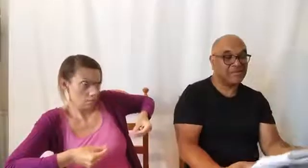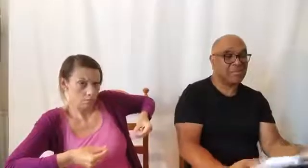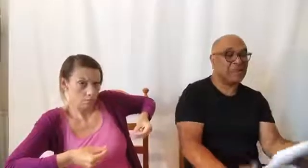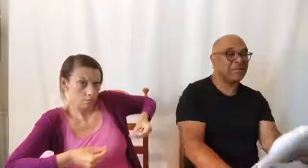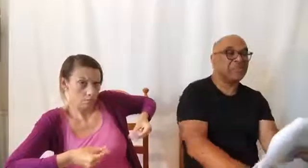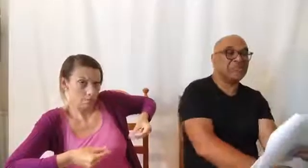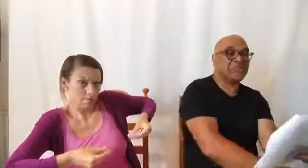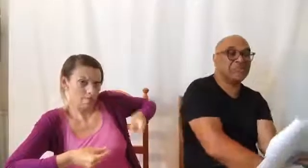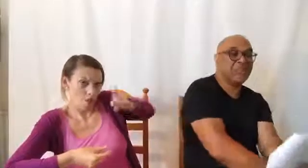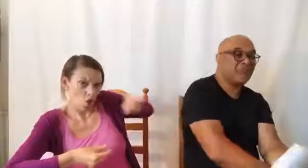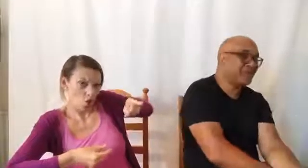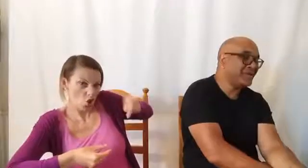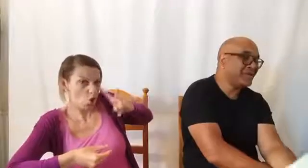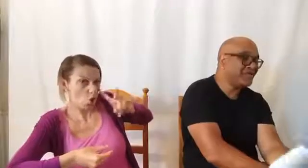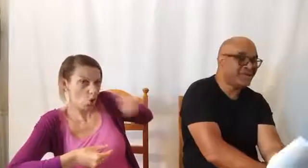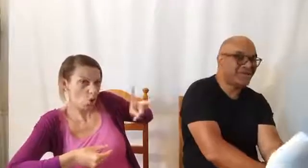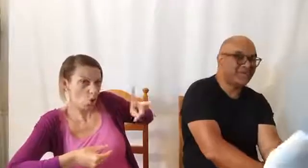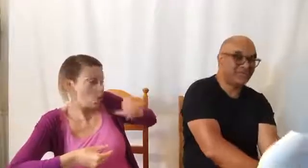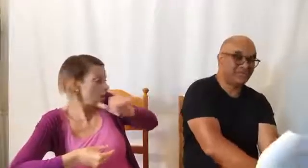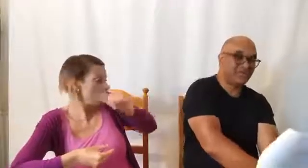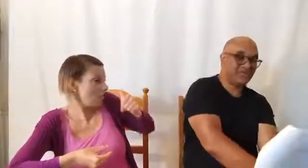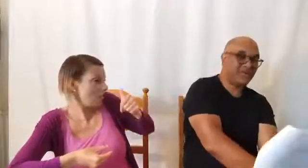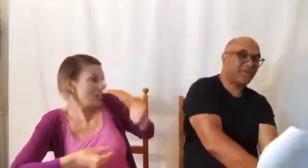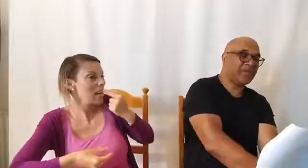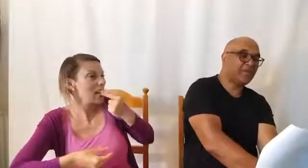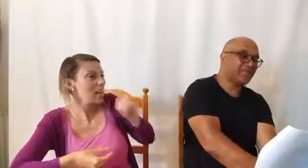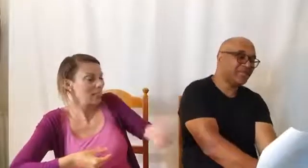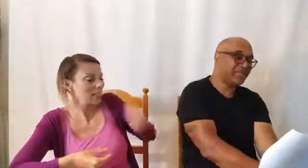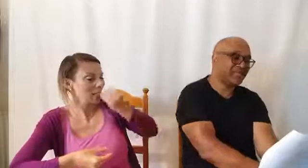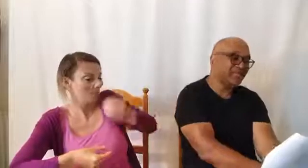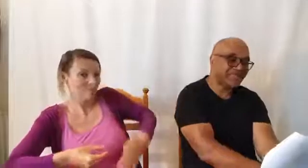"But you look rather yummy. I think you would taste nice."